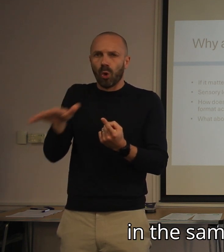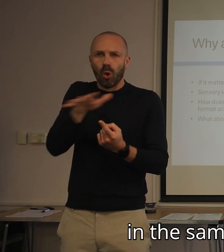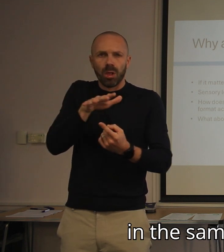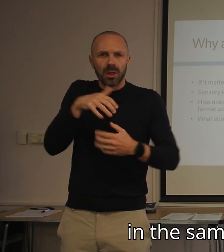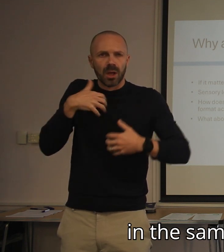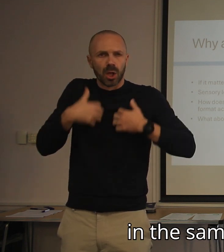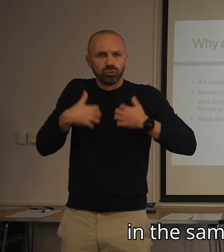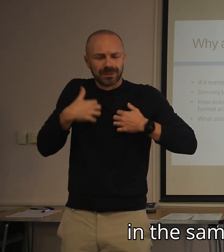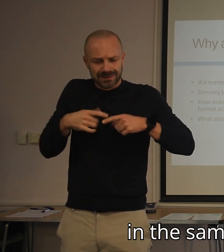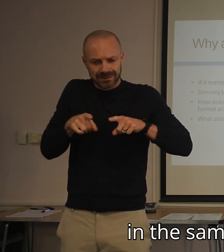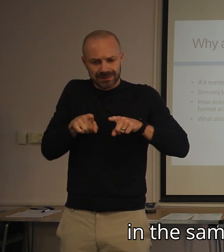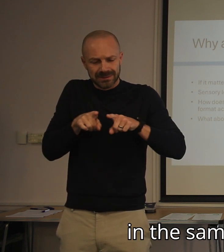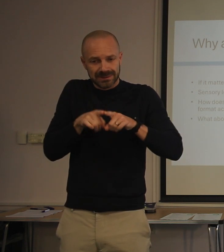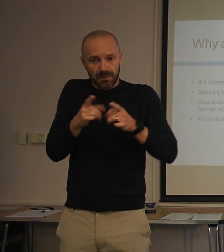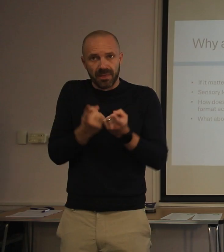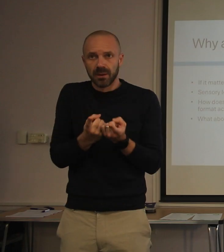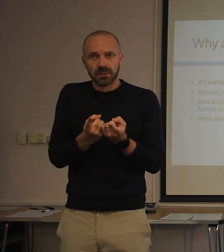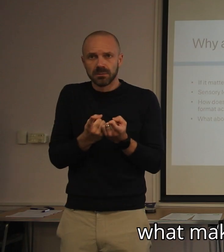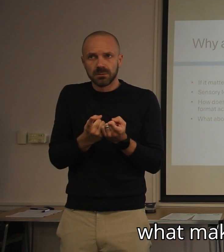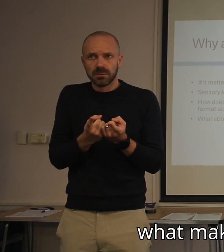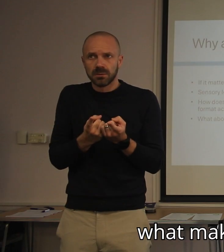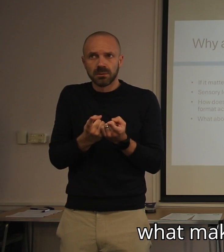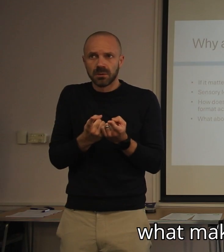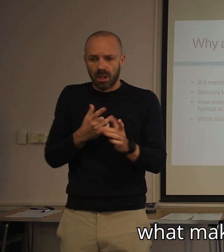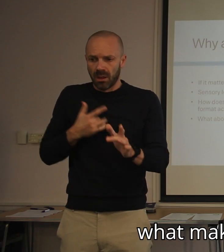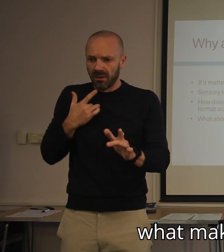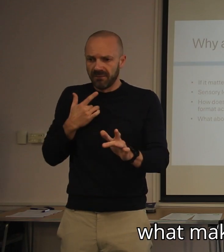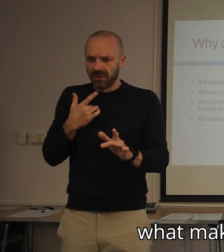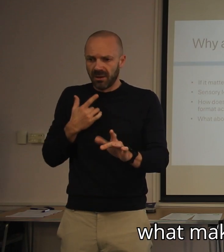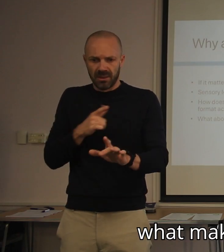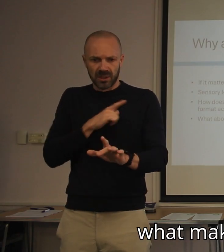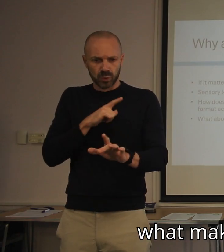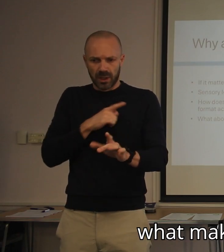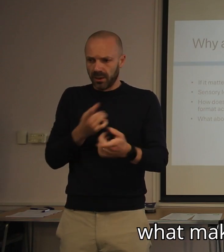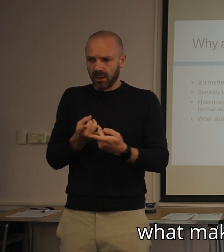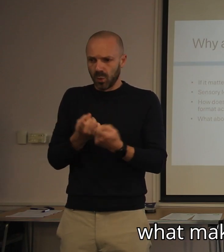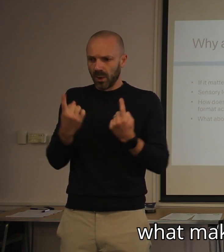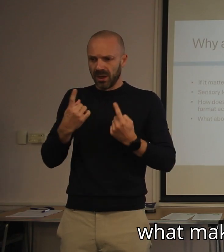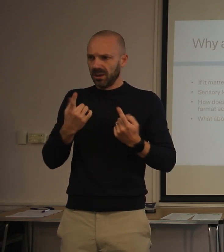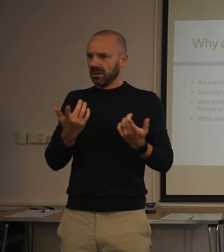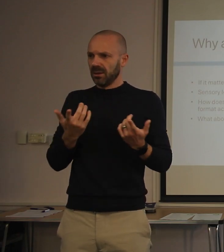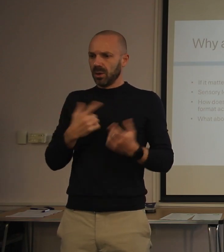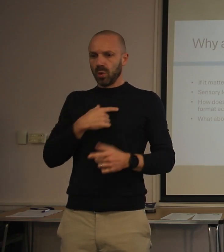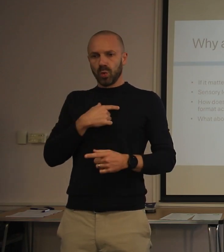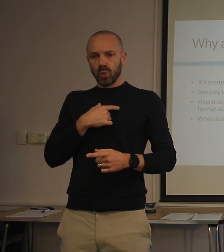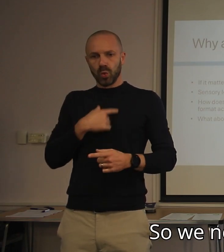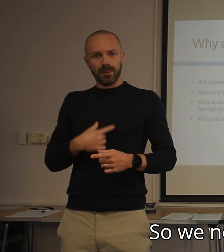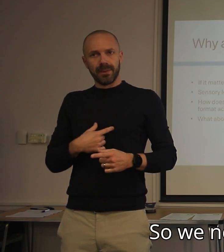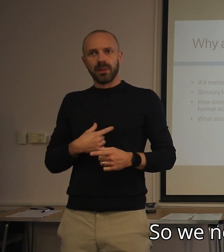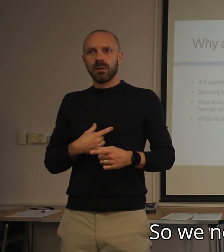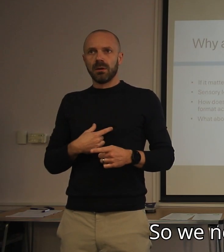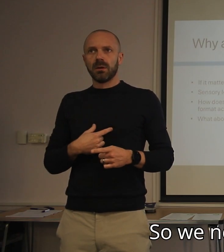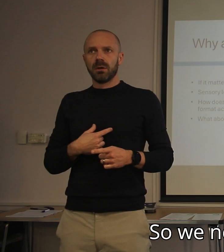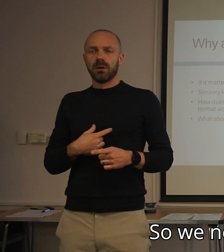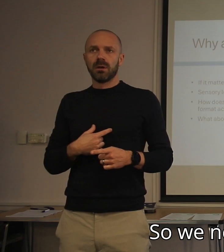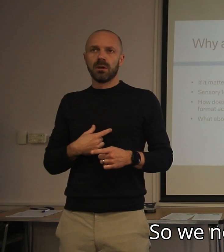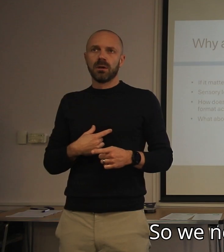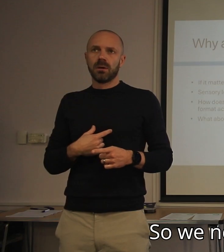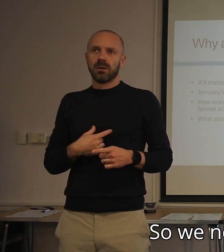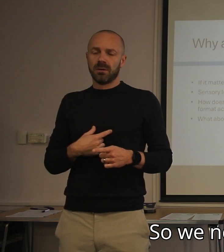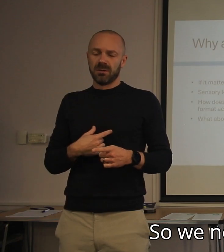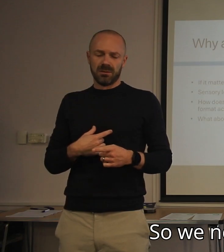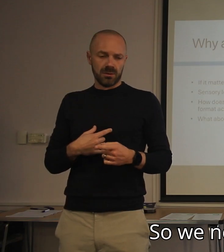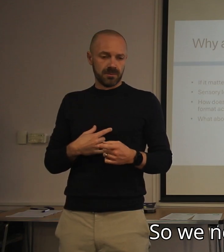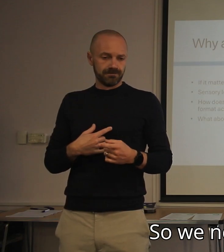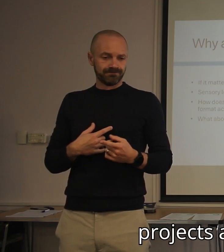same things in life, and that's what makes us all human beings. So we need